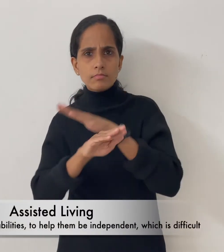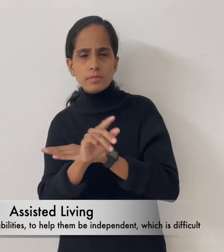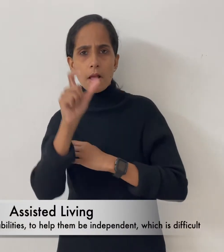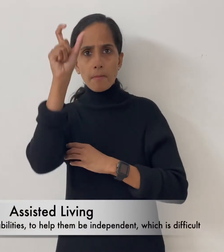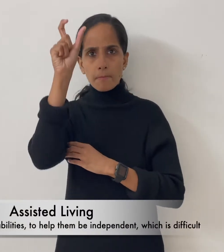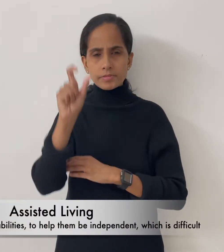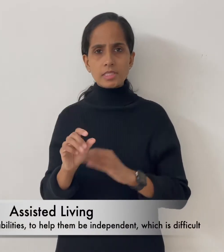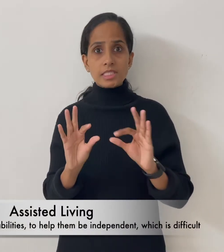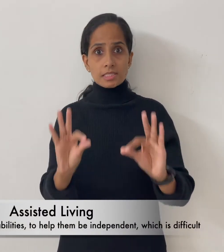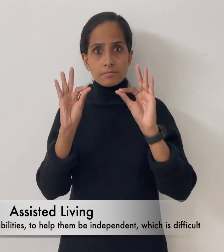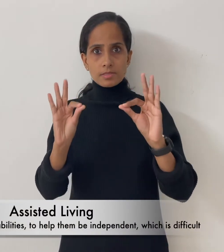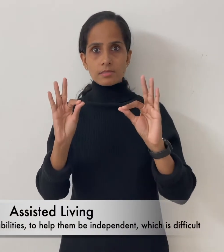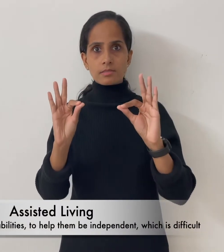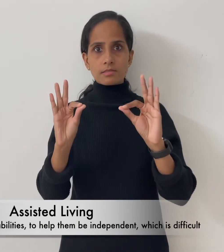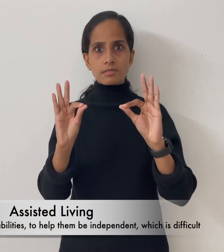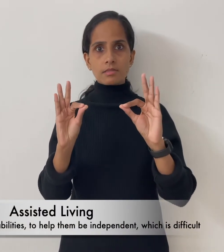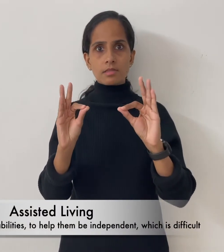Assisted living,